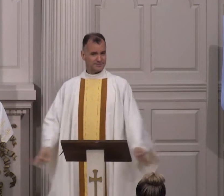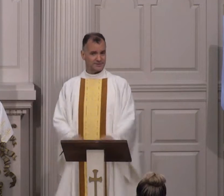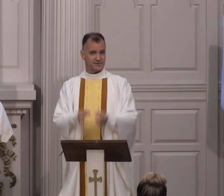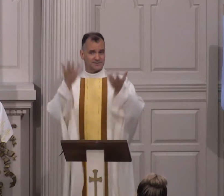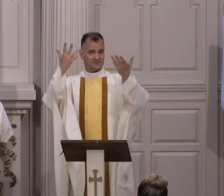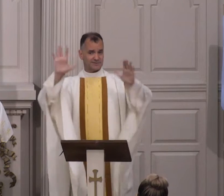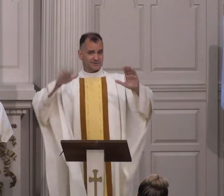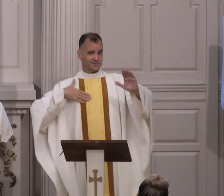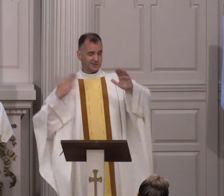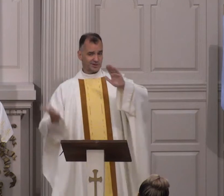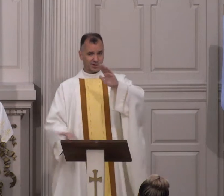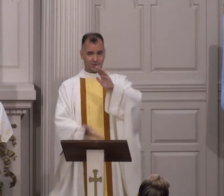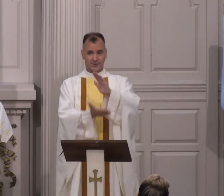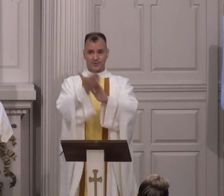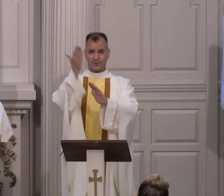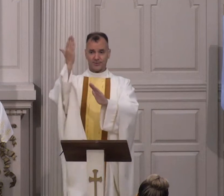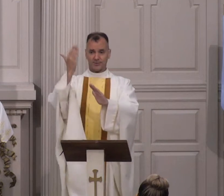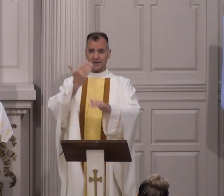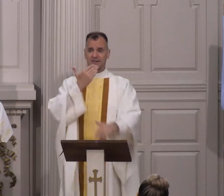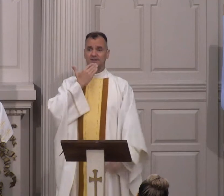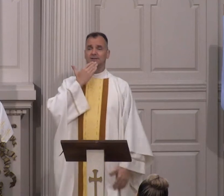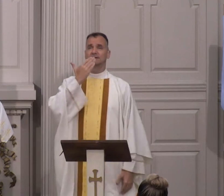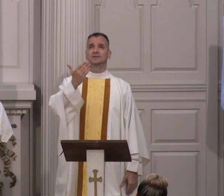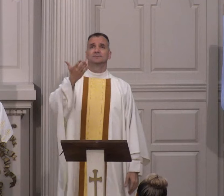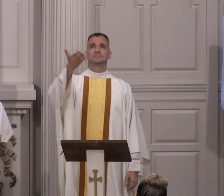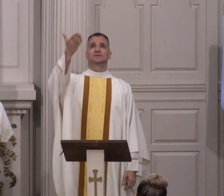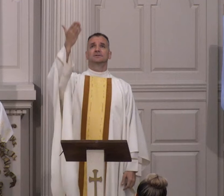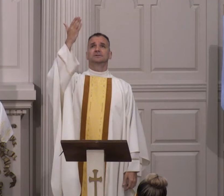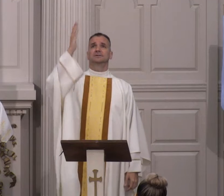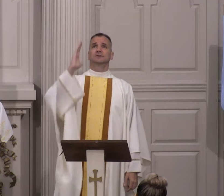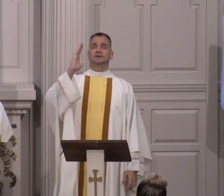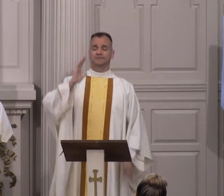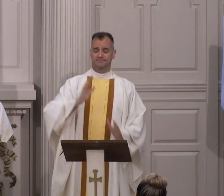Go forth, the Mass is ended.